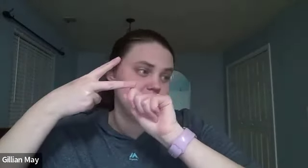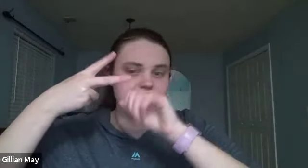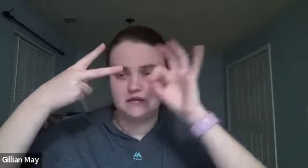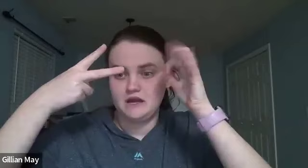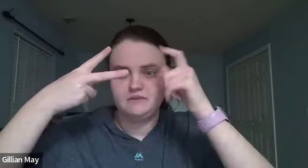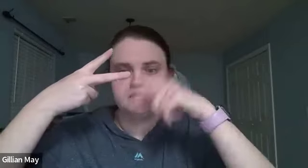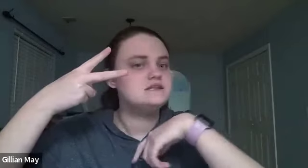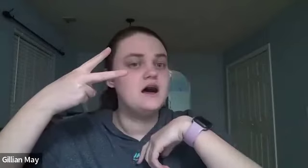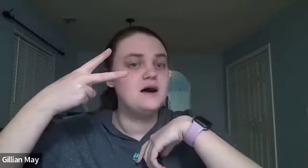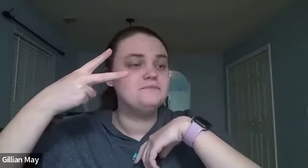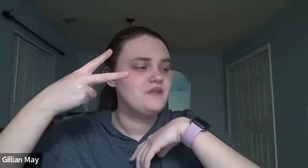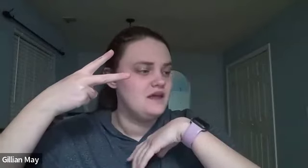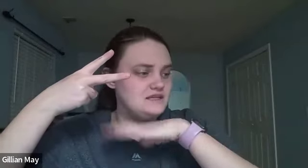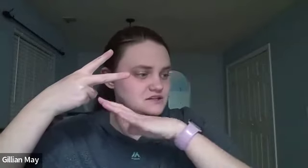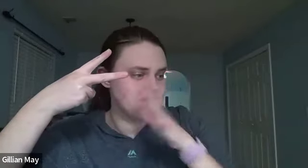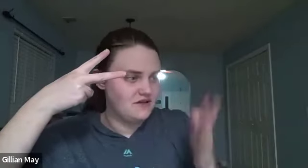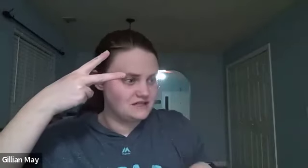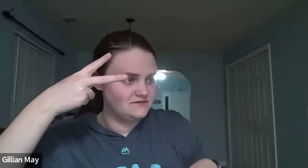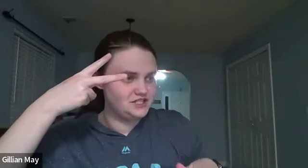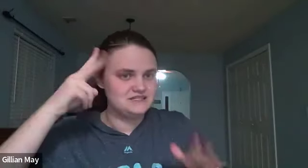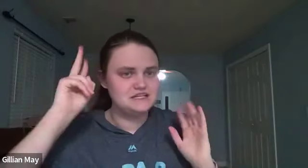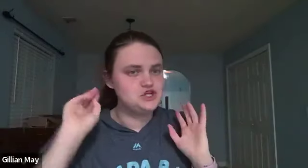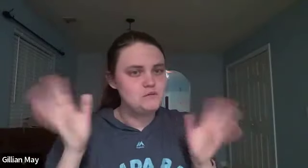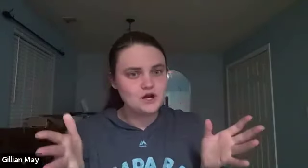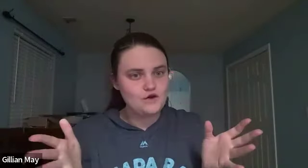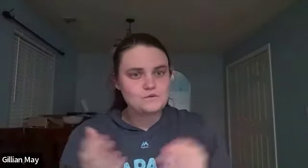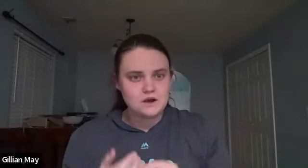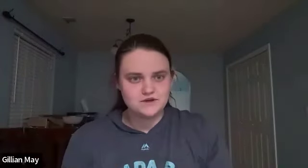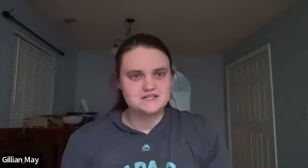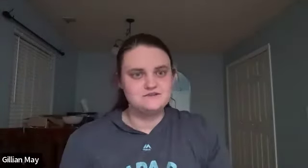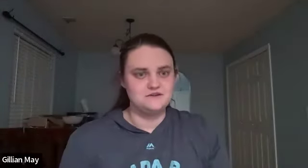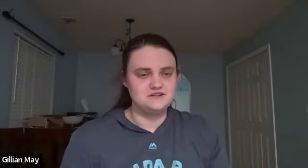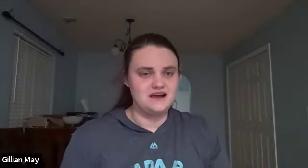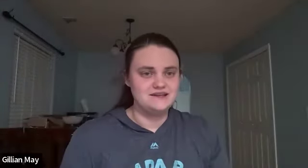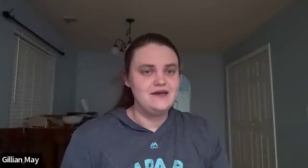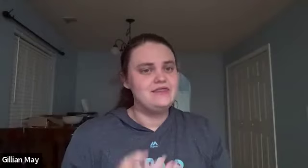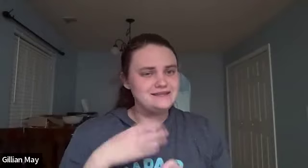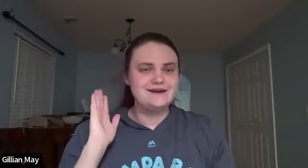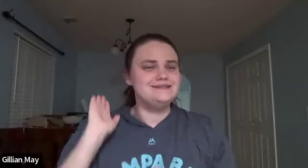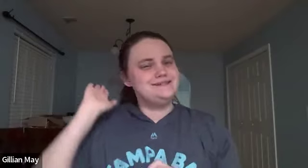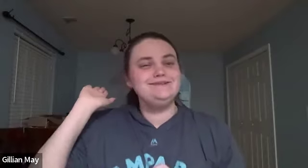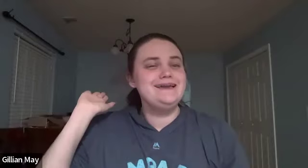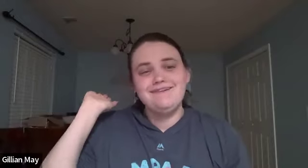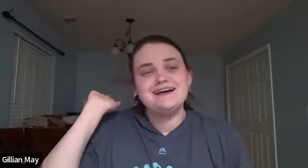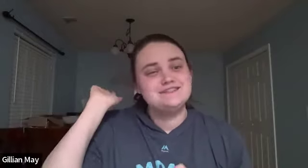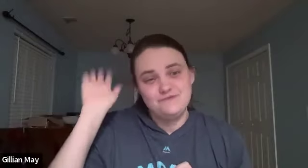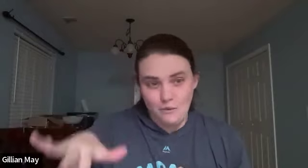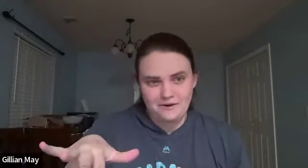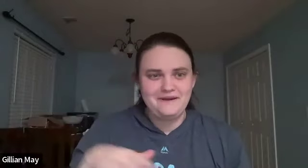guess now 9 minutes, until the class finishes, because I don't want to overwhelm you guys for the first class. That's not until like class 4,